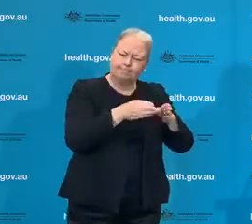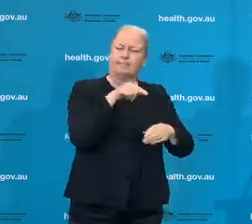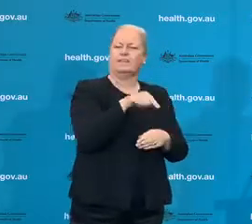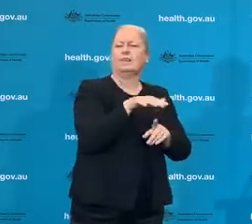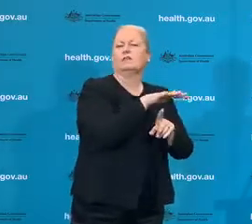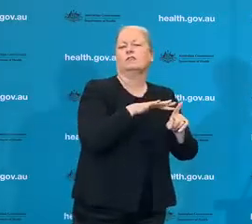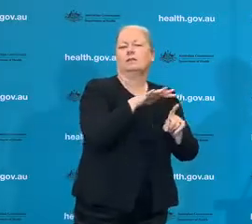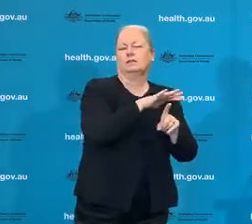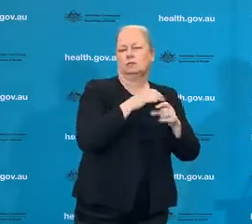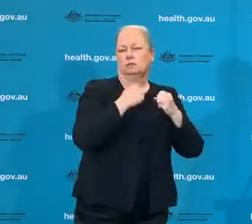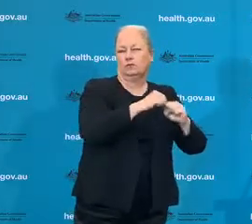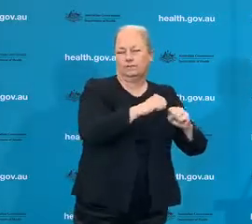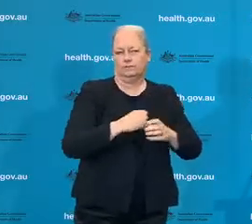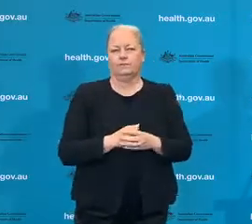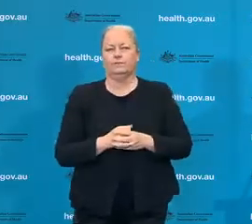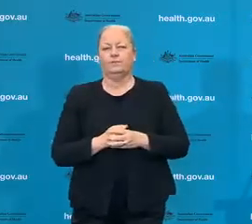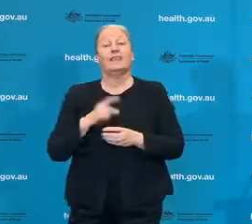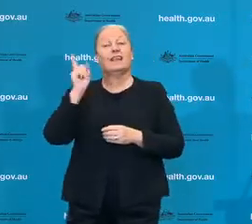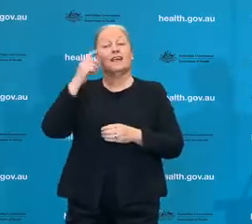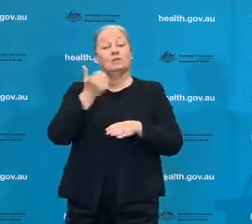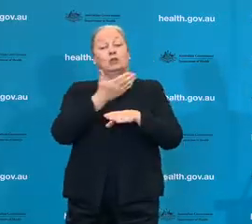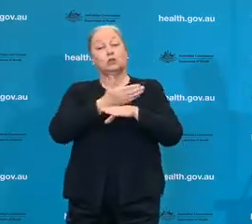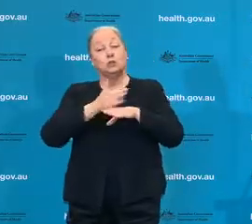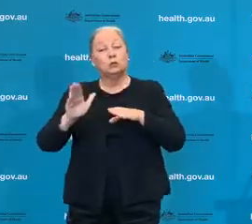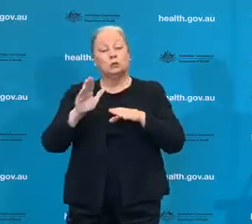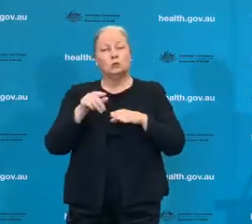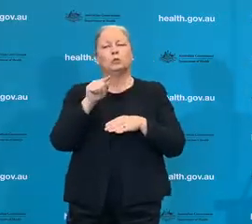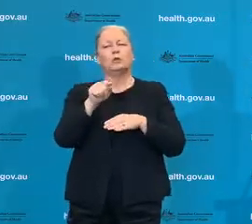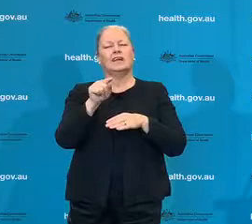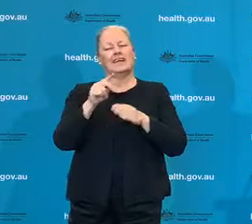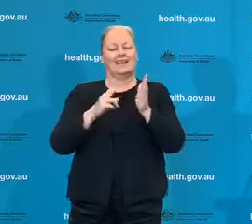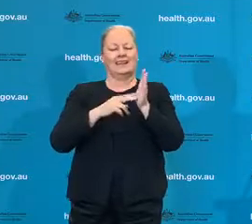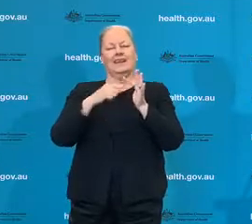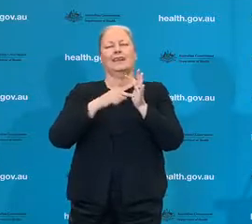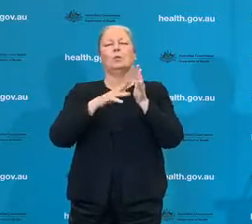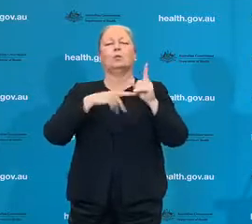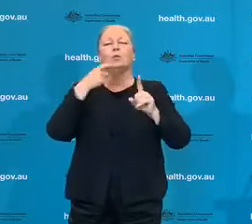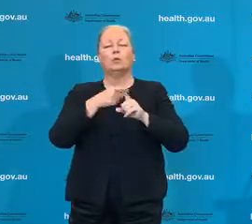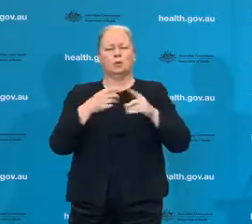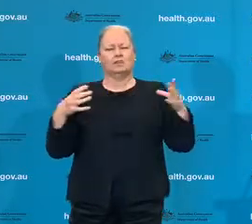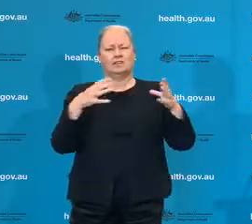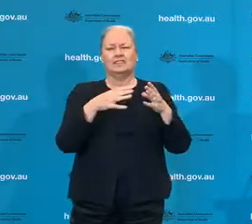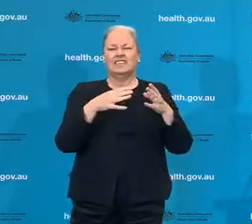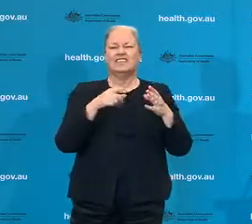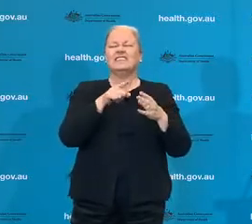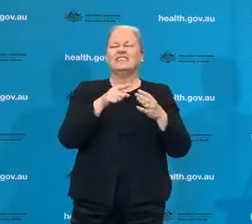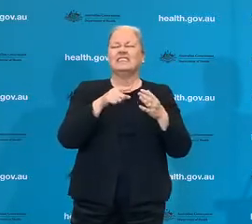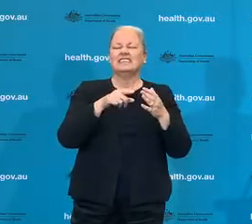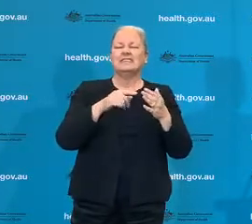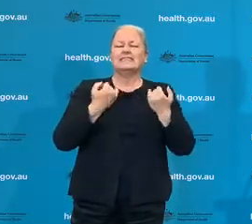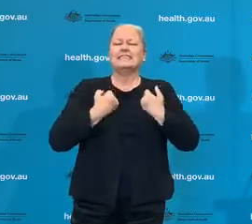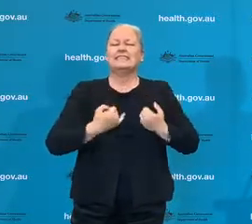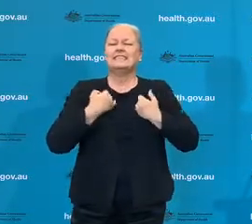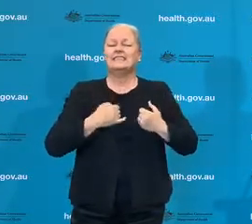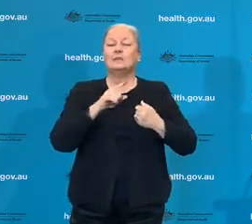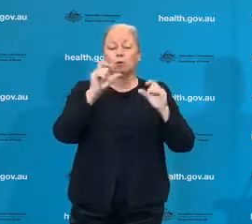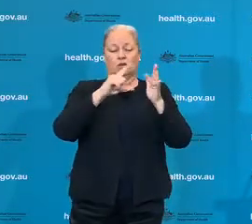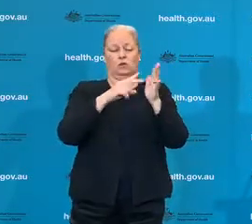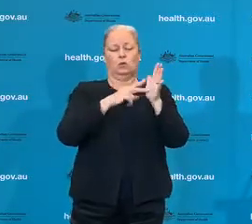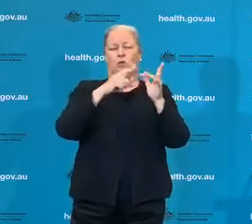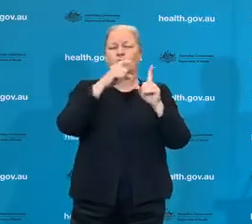Finally, there is a new network of epidemiologists, of disease detectives called COVID-Net that